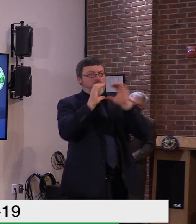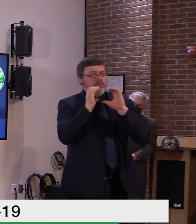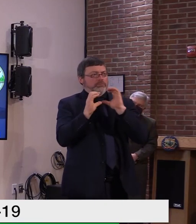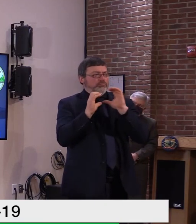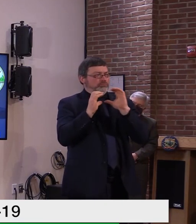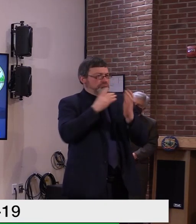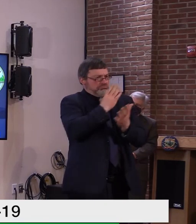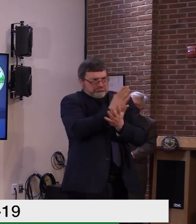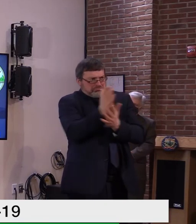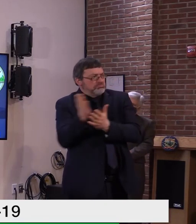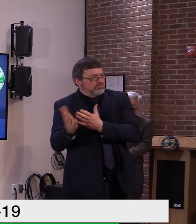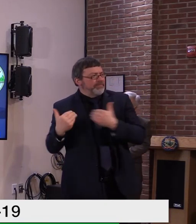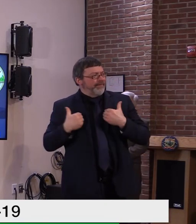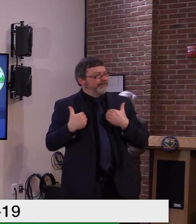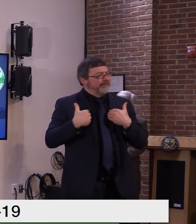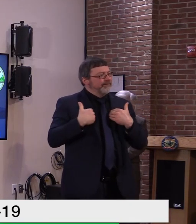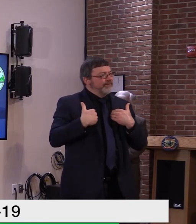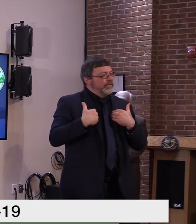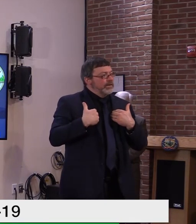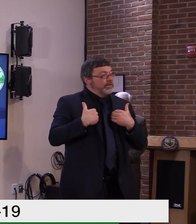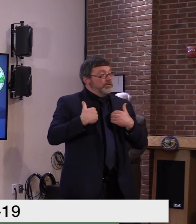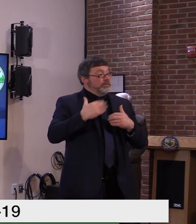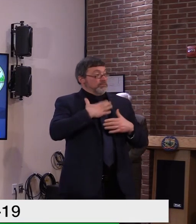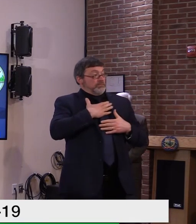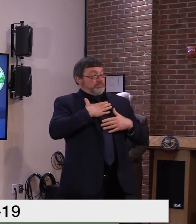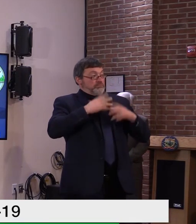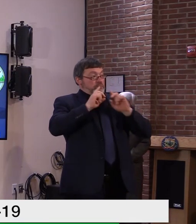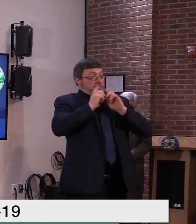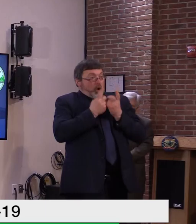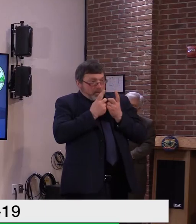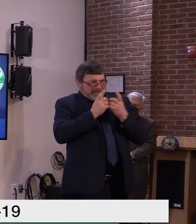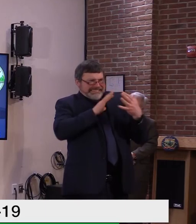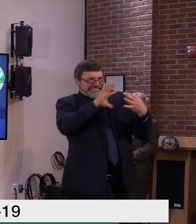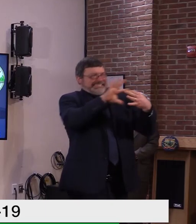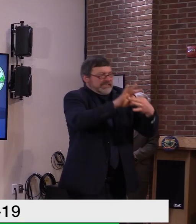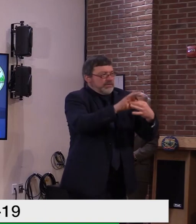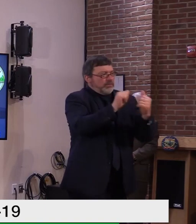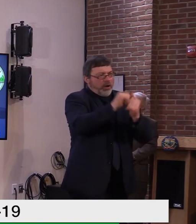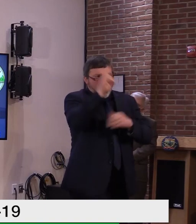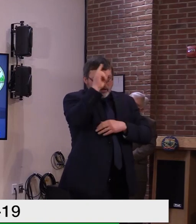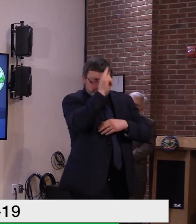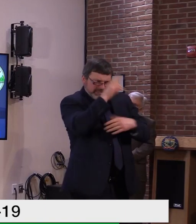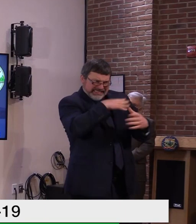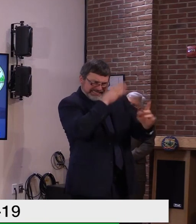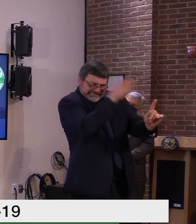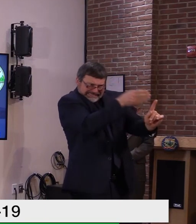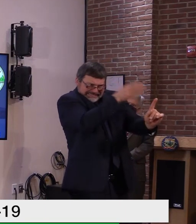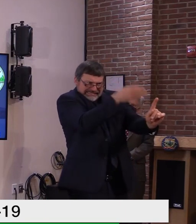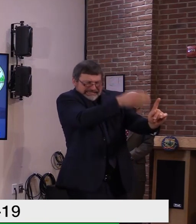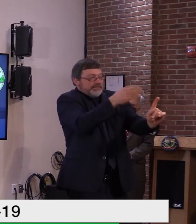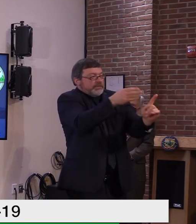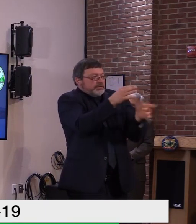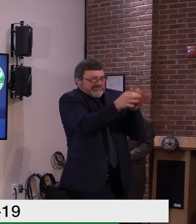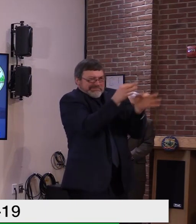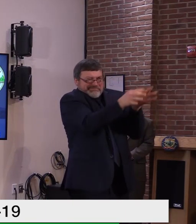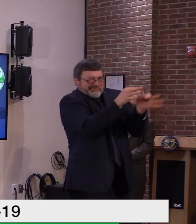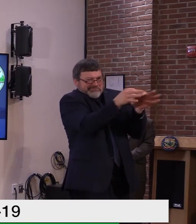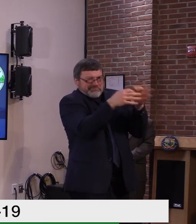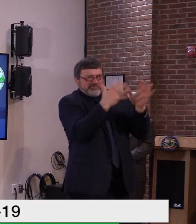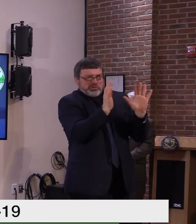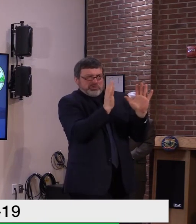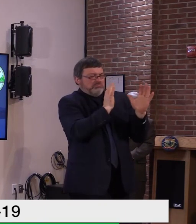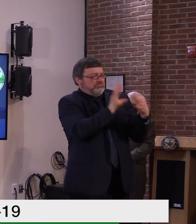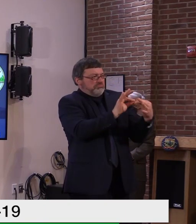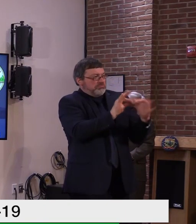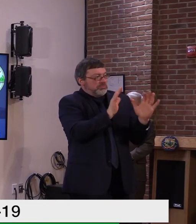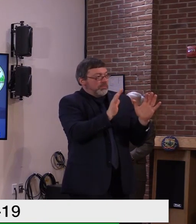the hospitals, have met with them several times. We have things called HANs, which are health alert notifications,